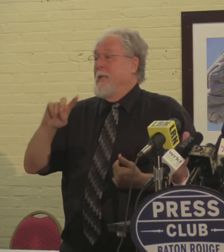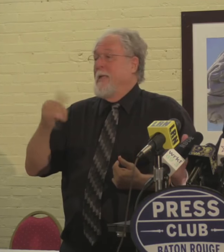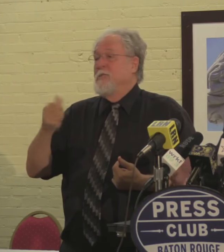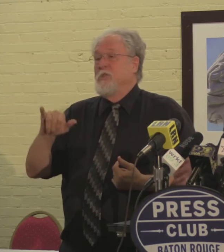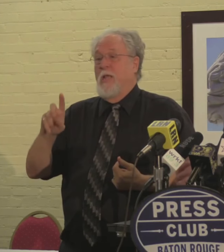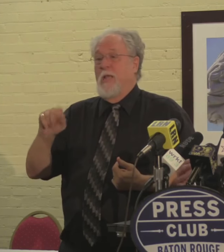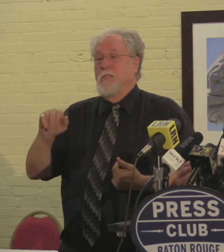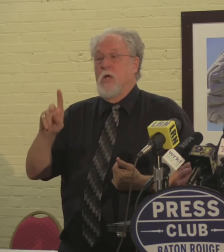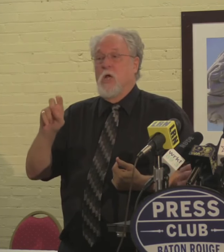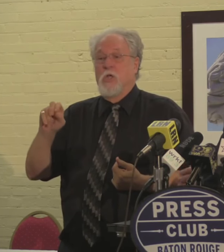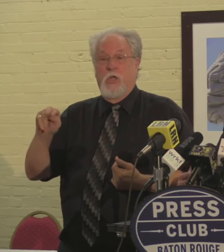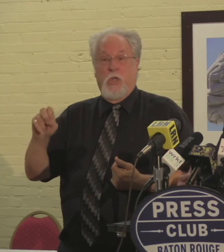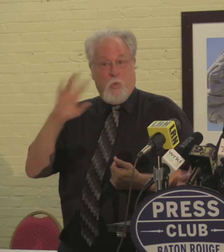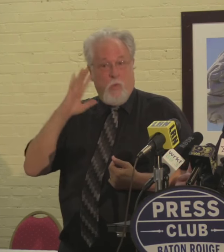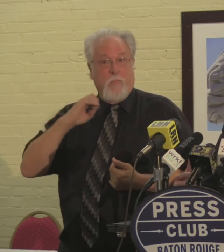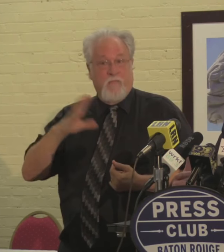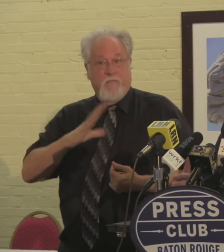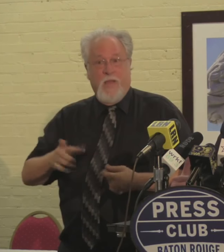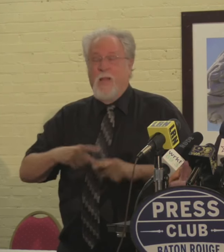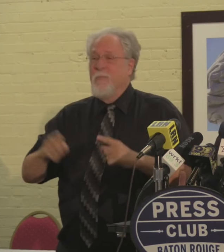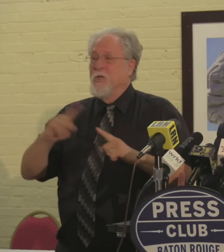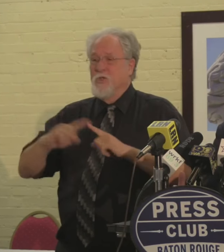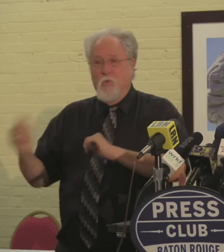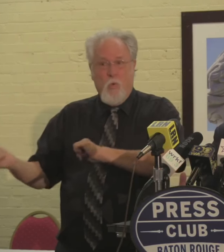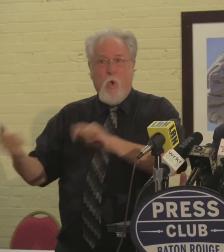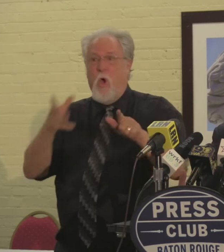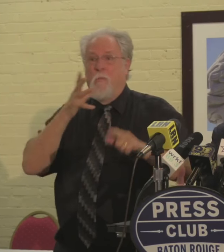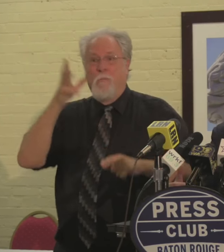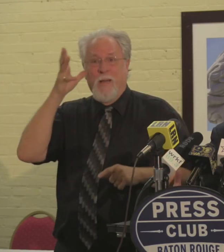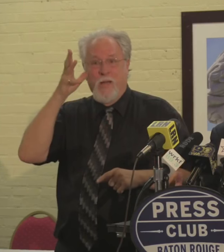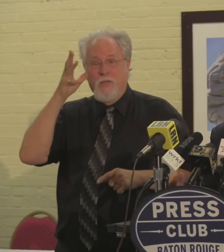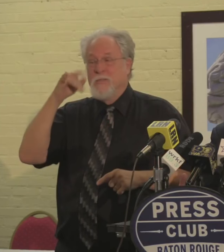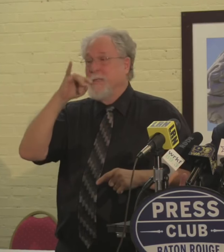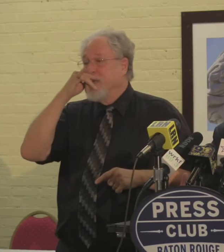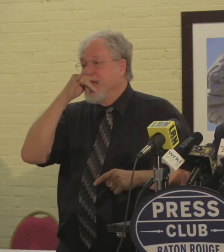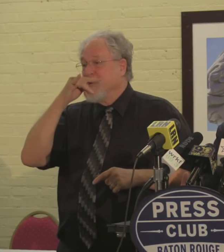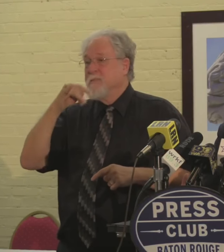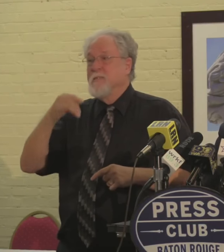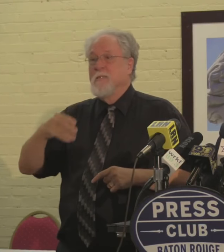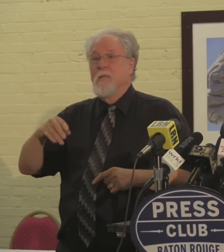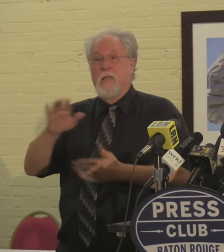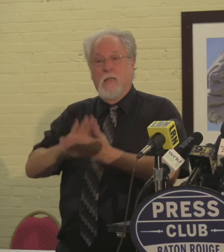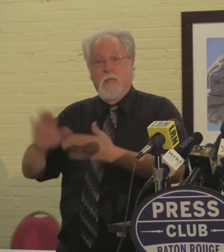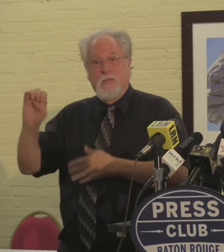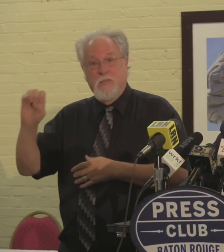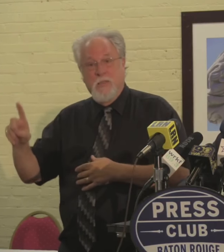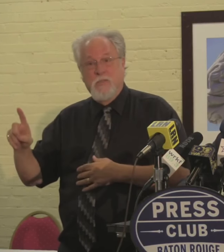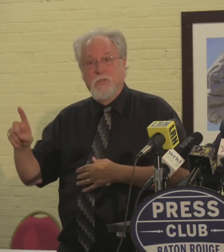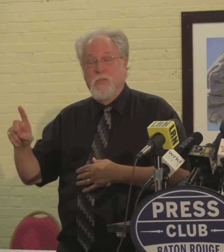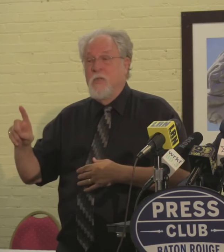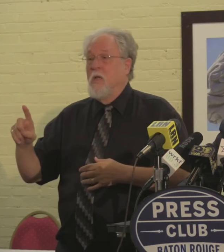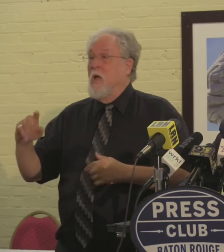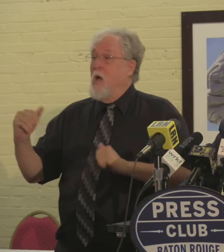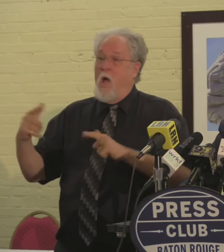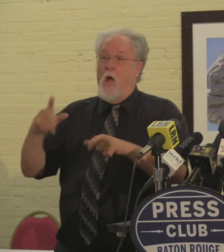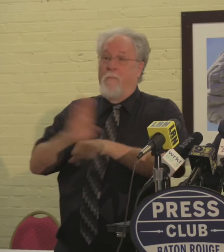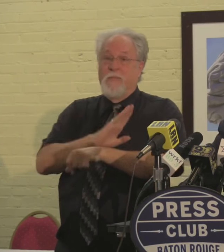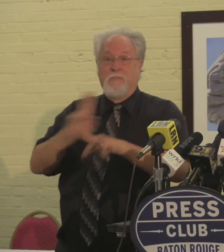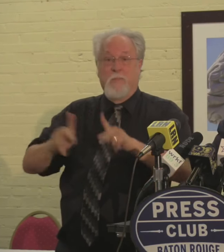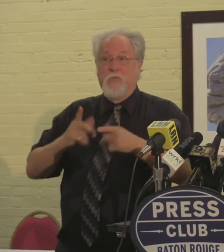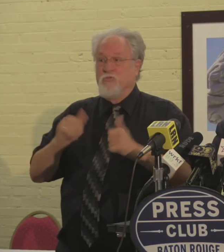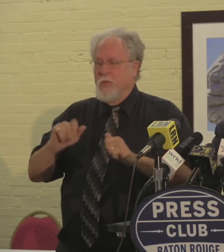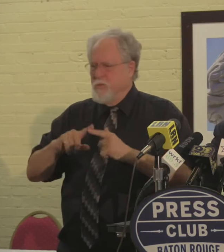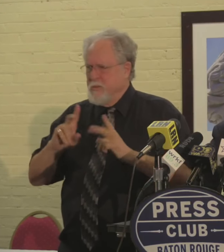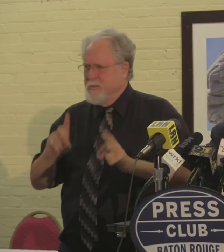team. We're going to be fine. But to all those parents out there, all those kids in higher education, all of those business people trying